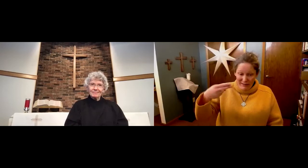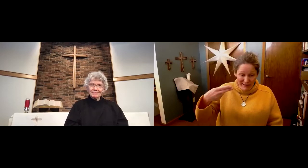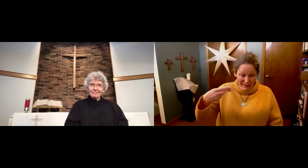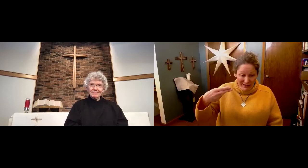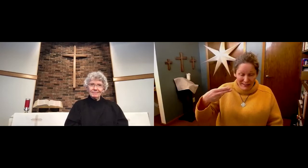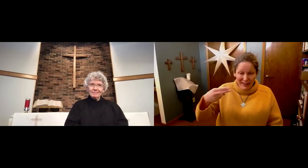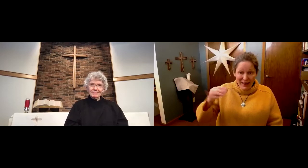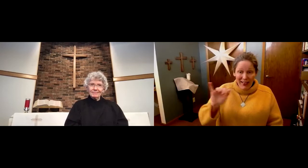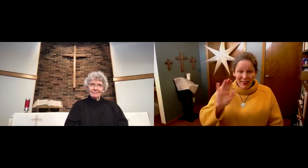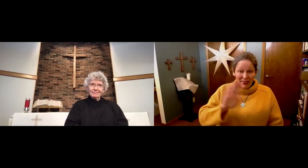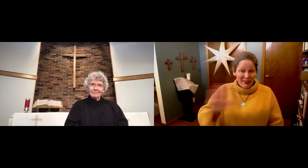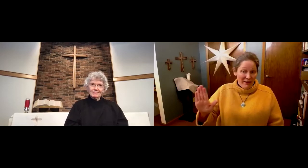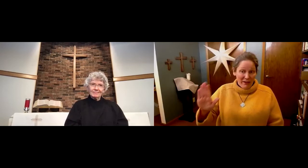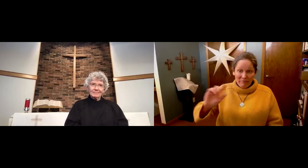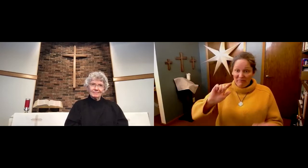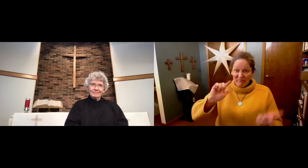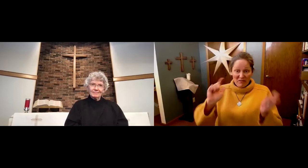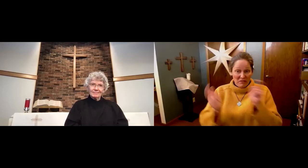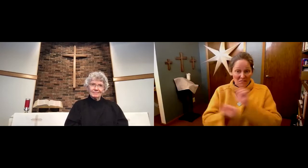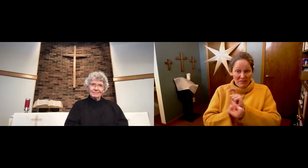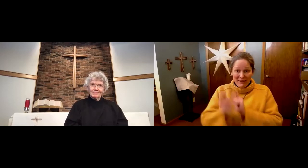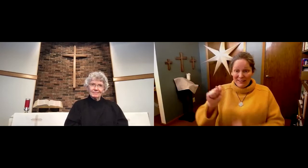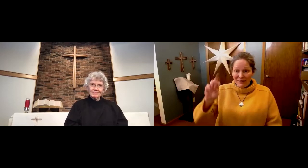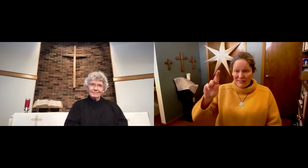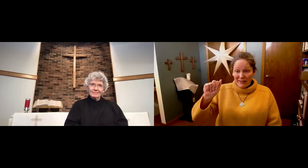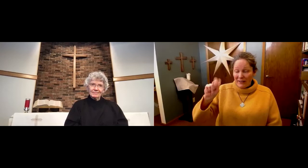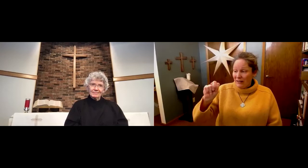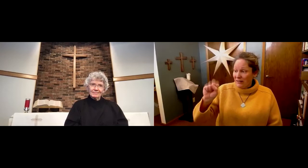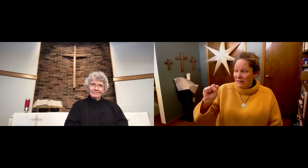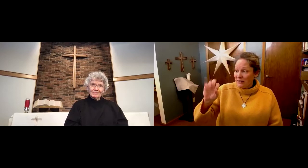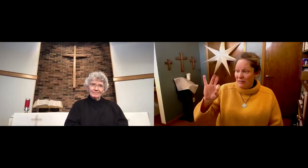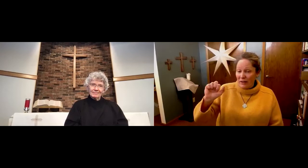Pastor Michelle is saying, those saints were transfigured.